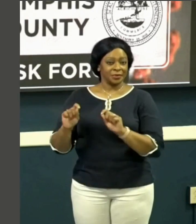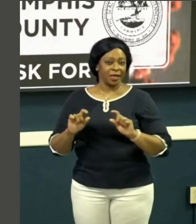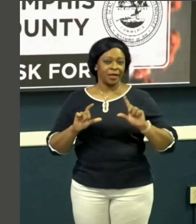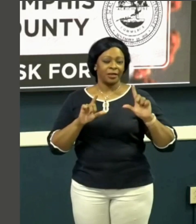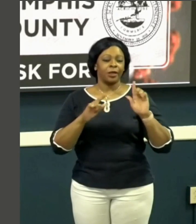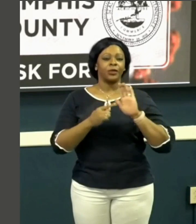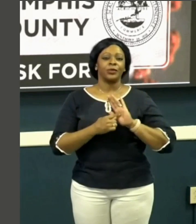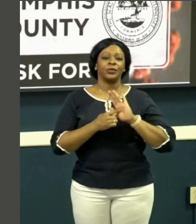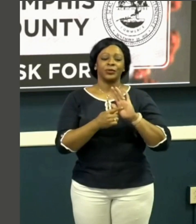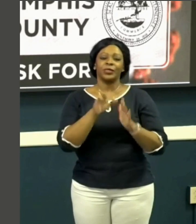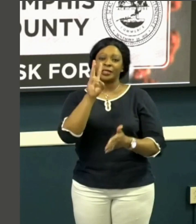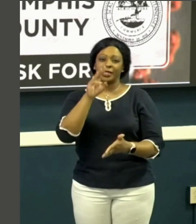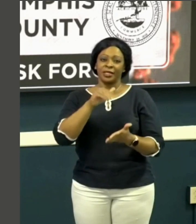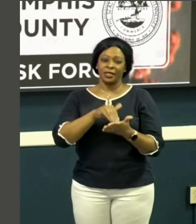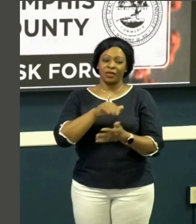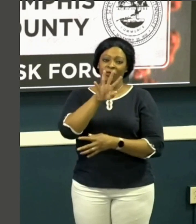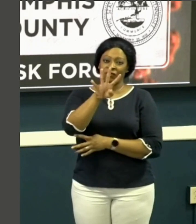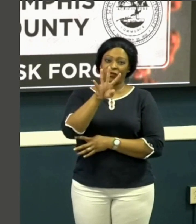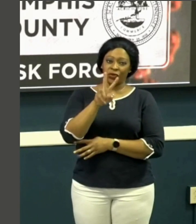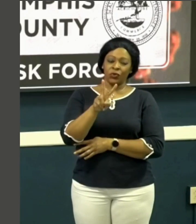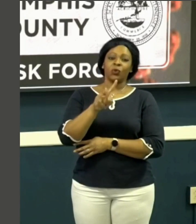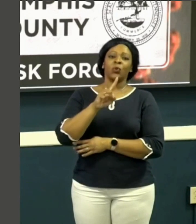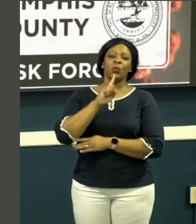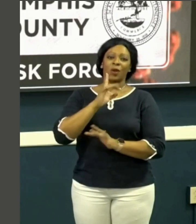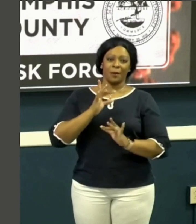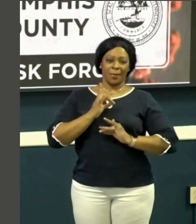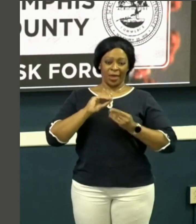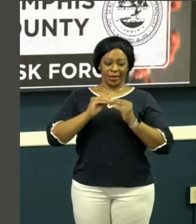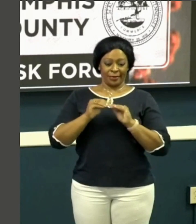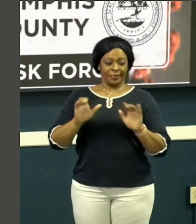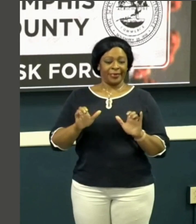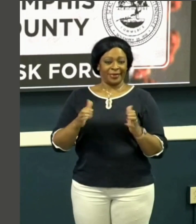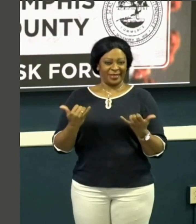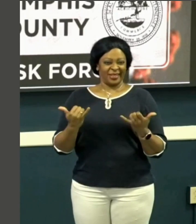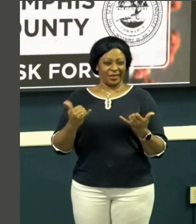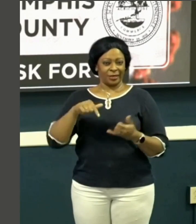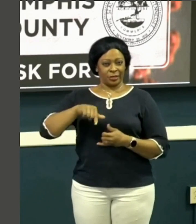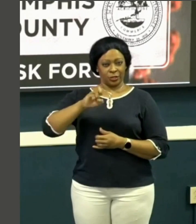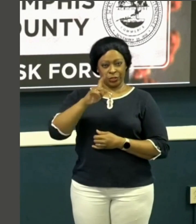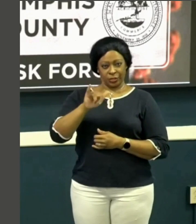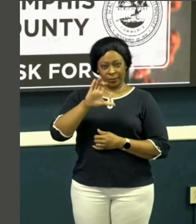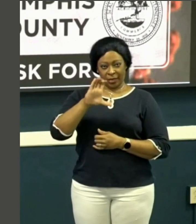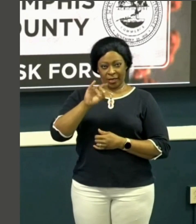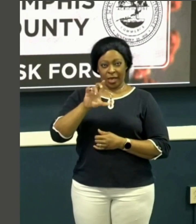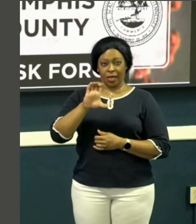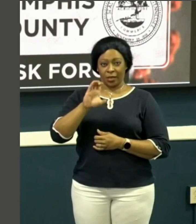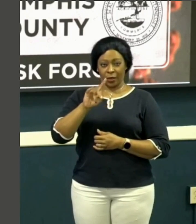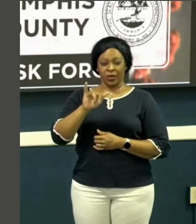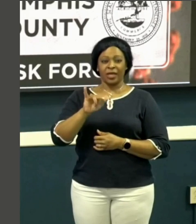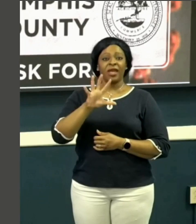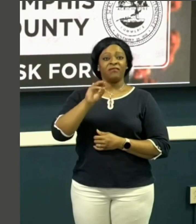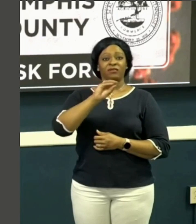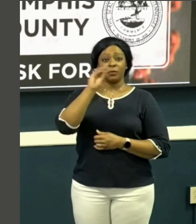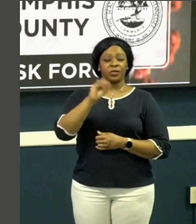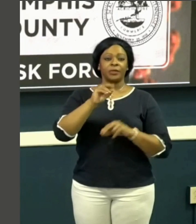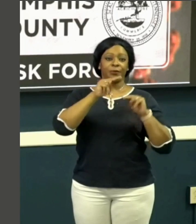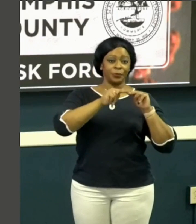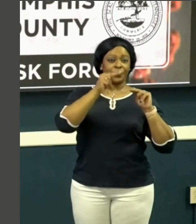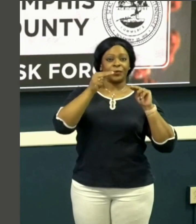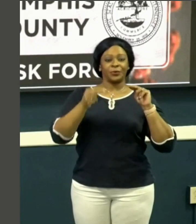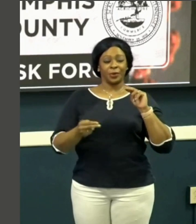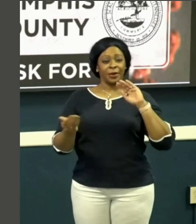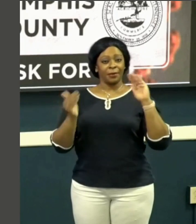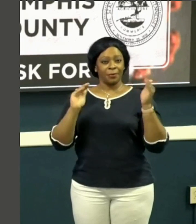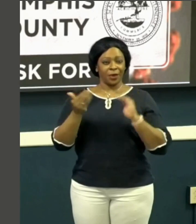Currently, there are 6,042 active cases in Shelby County, which is almost a 50% decrease from